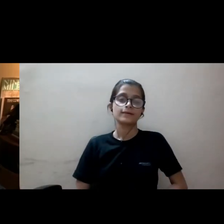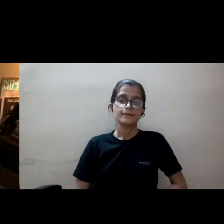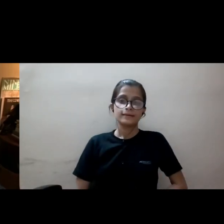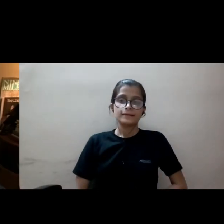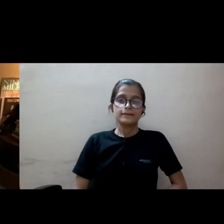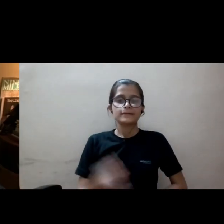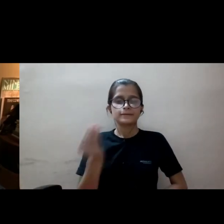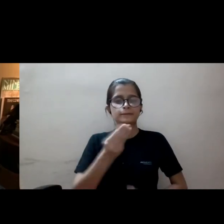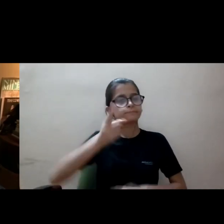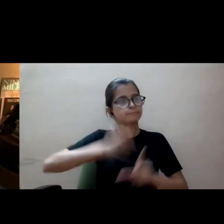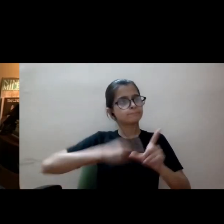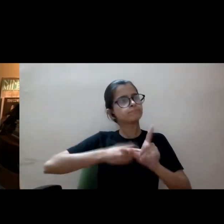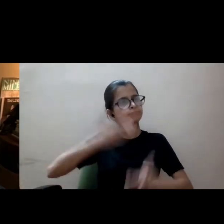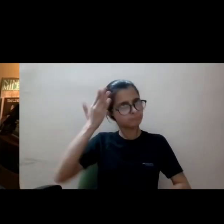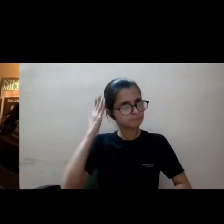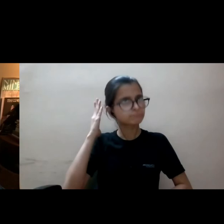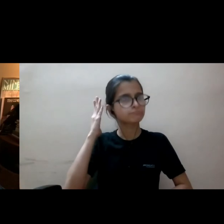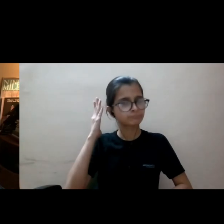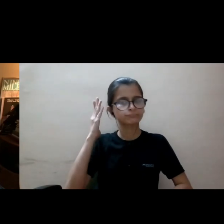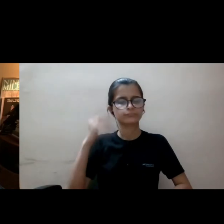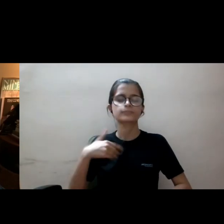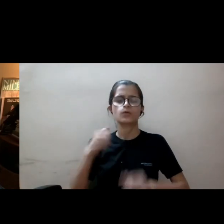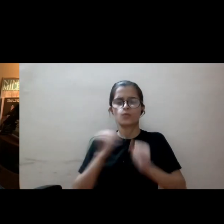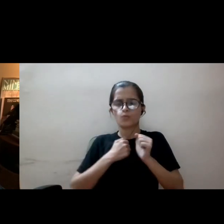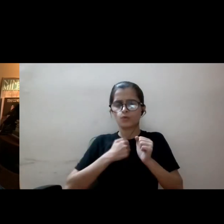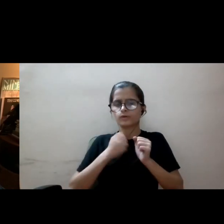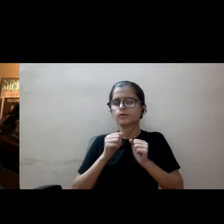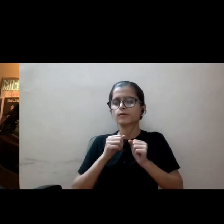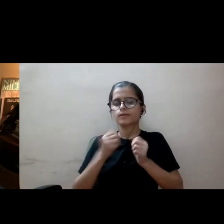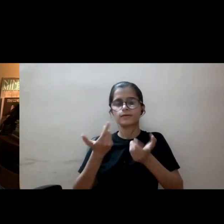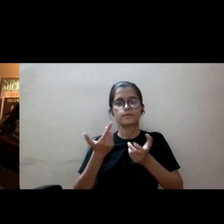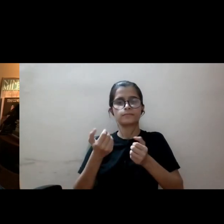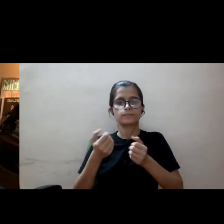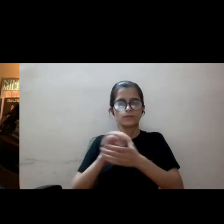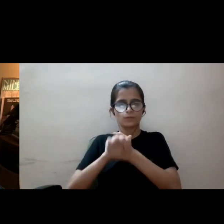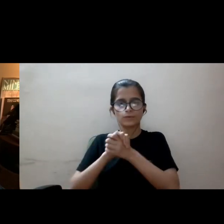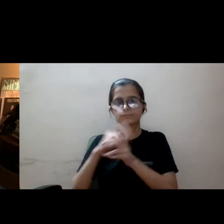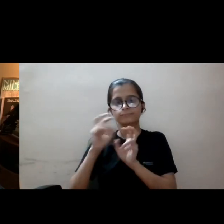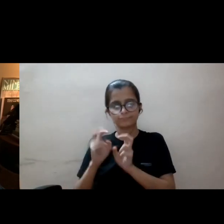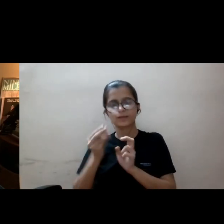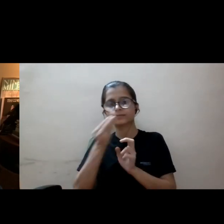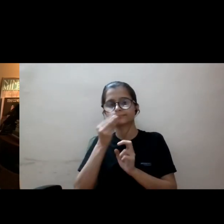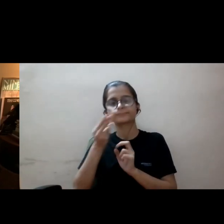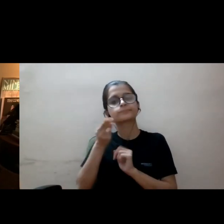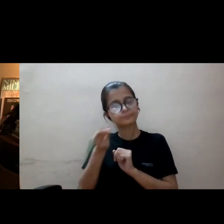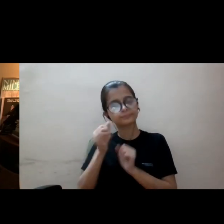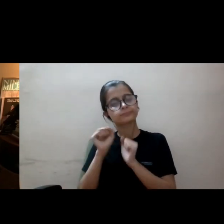Some years ago I was sitting with a friend in a restaurant,